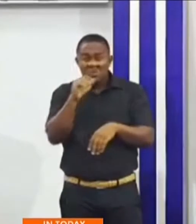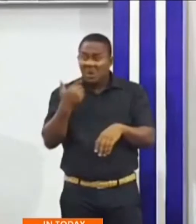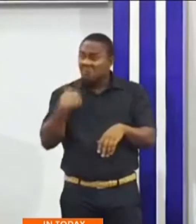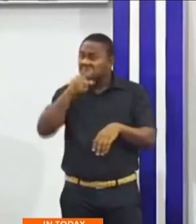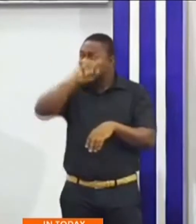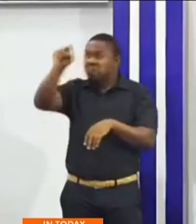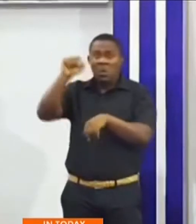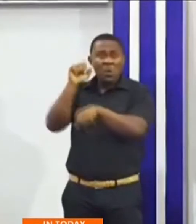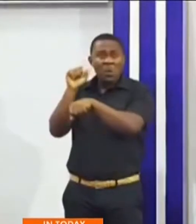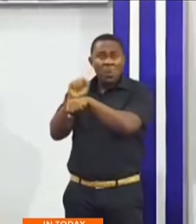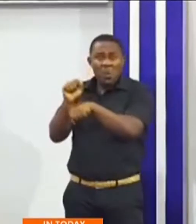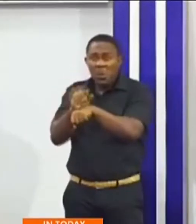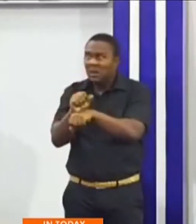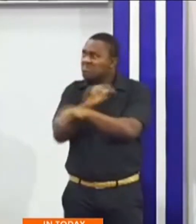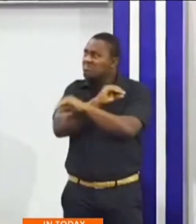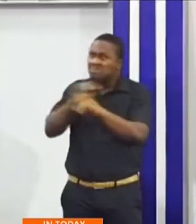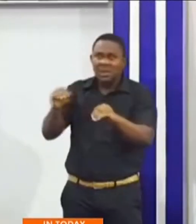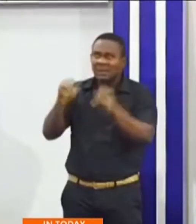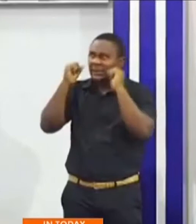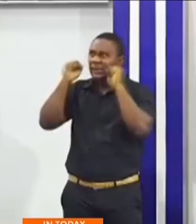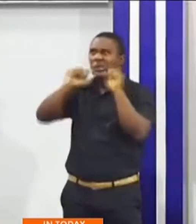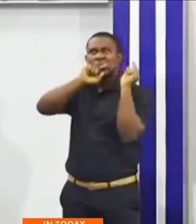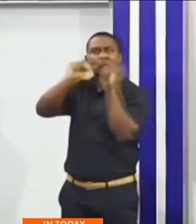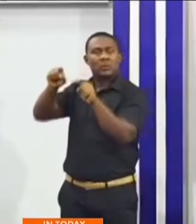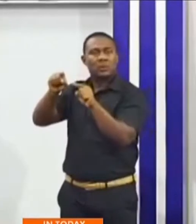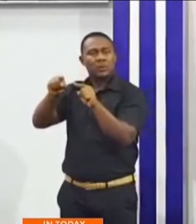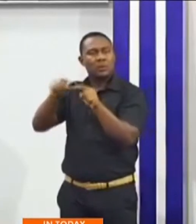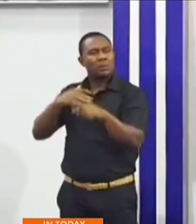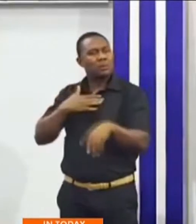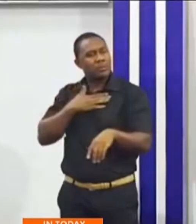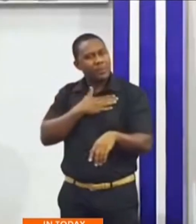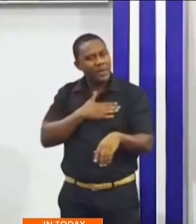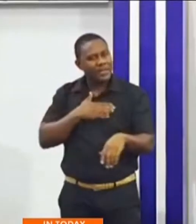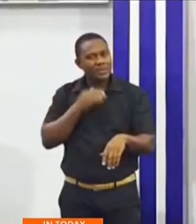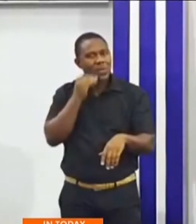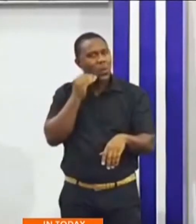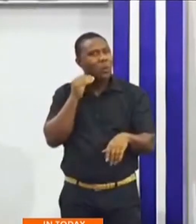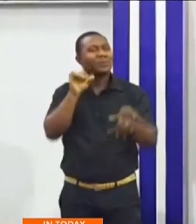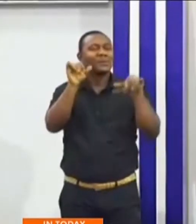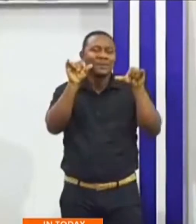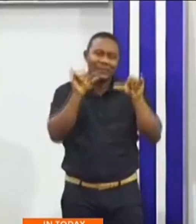very critically seriously for you to do please stay at home